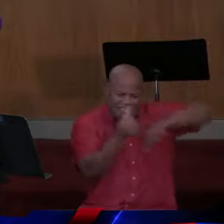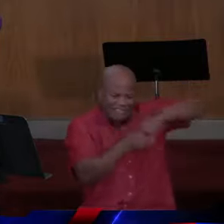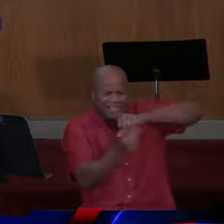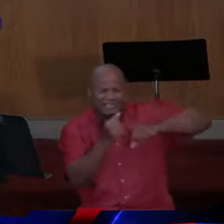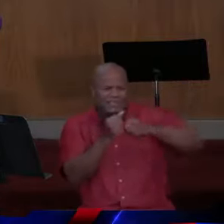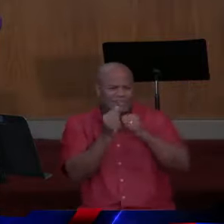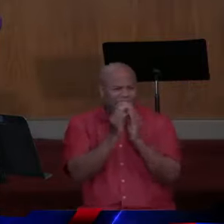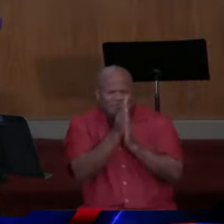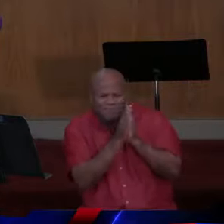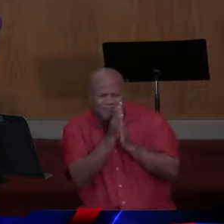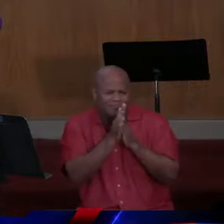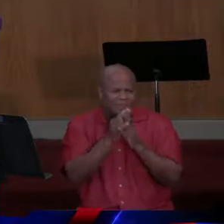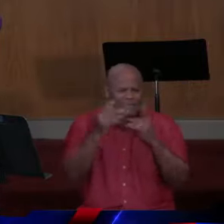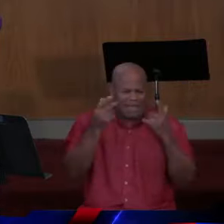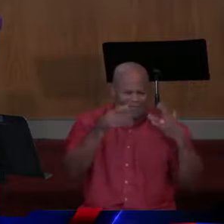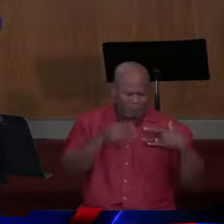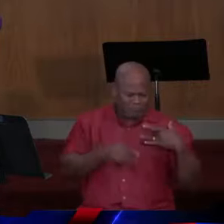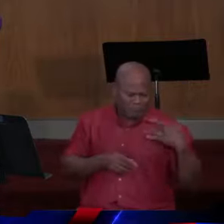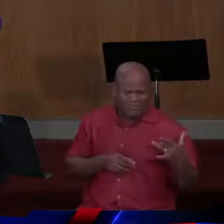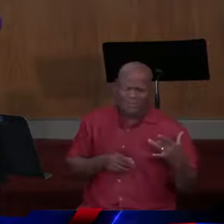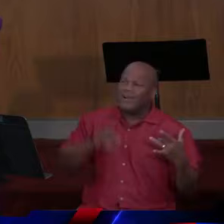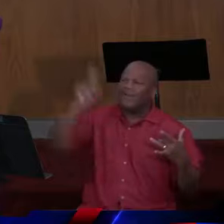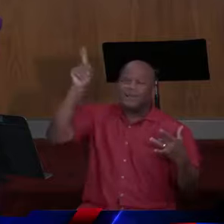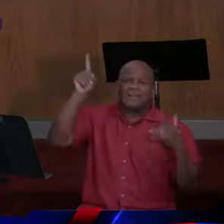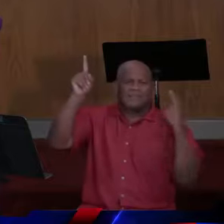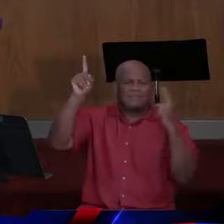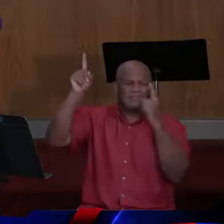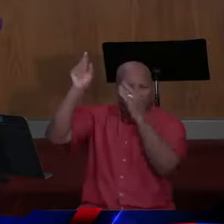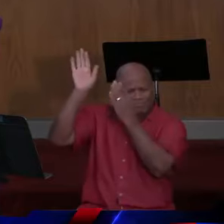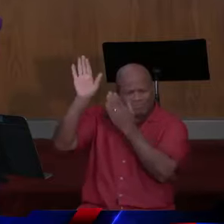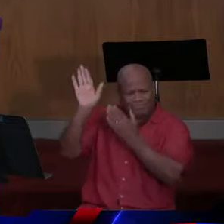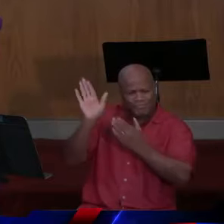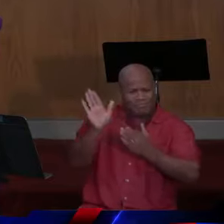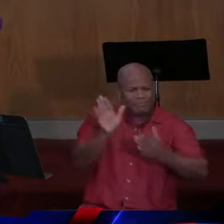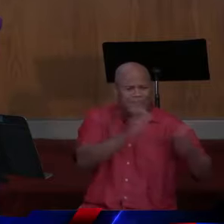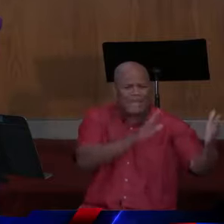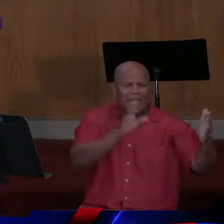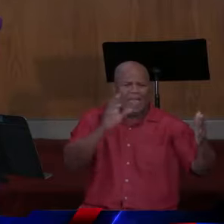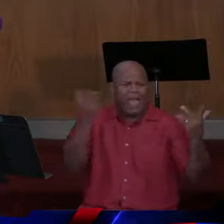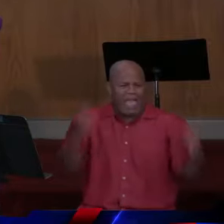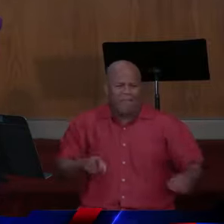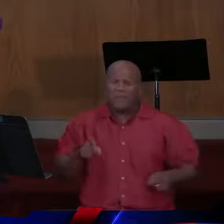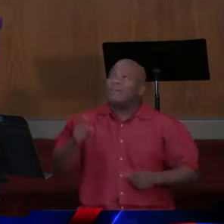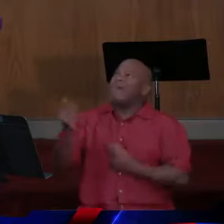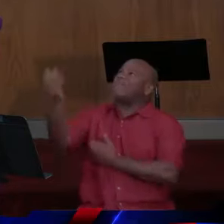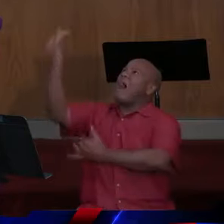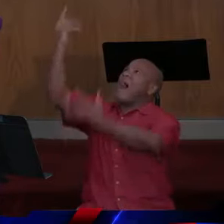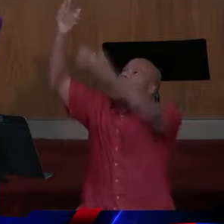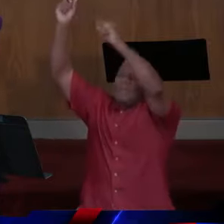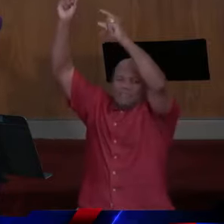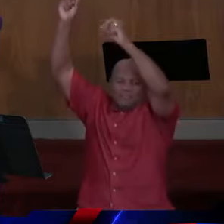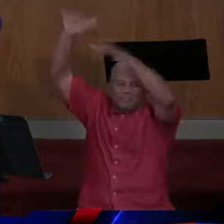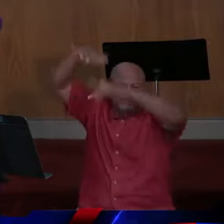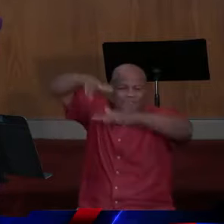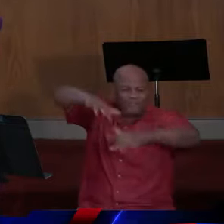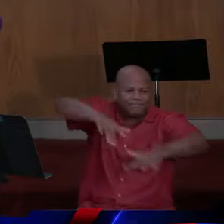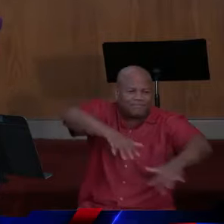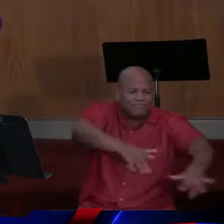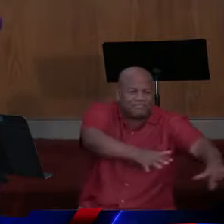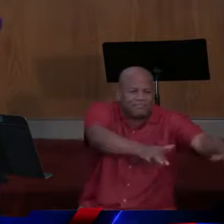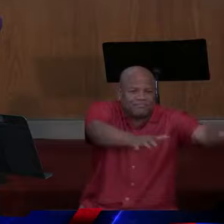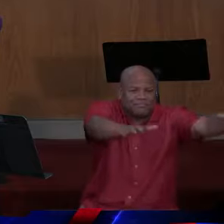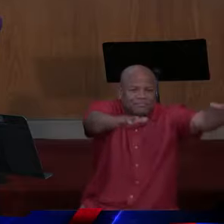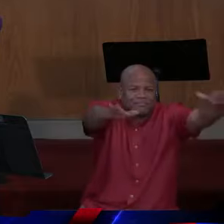a promise from the providence of God that fire falls. I swear I miss the fire. Come on,